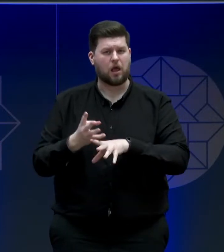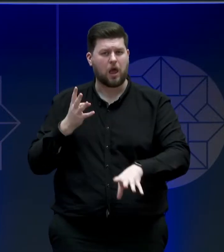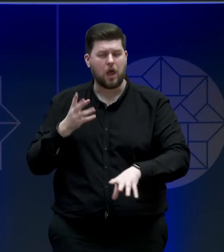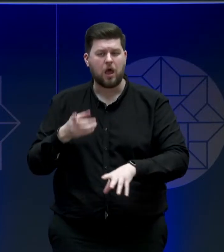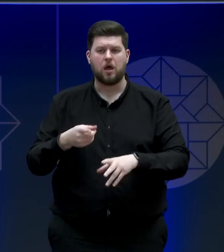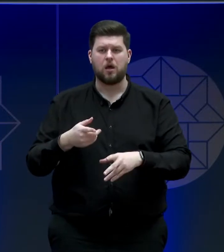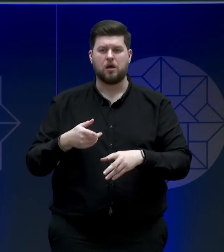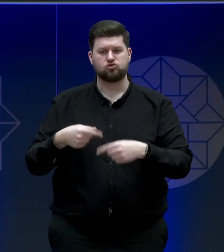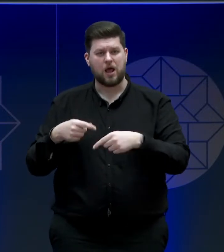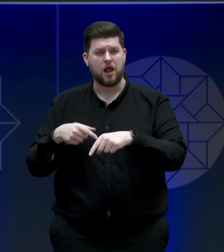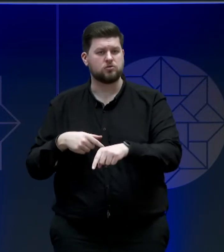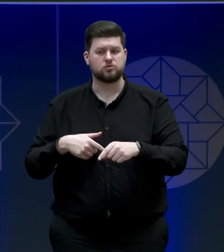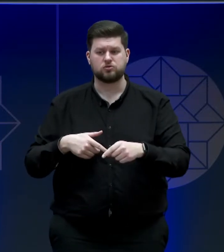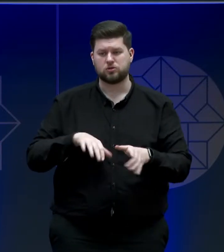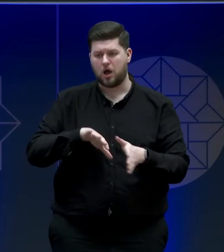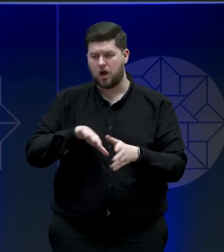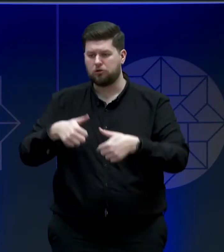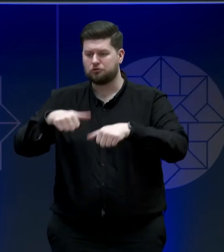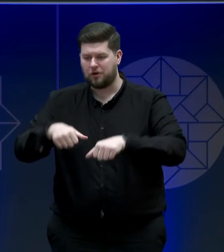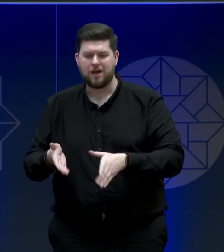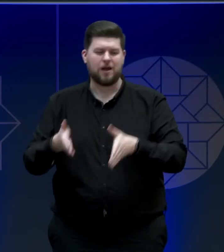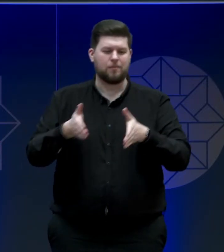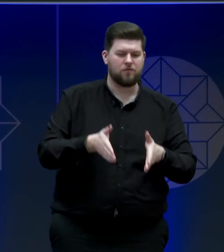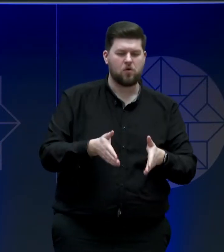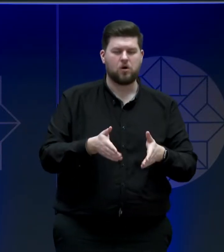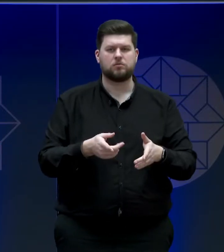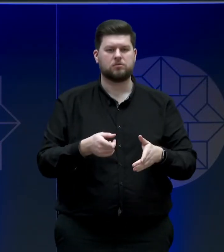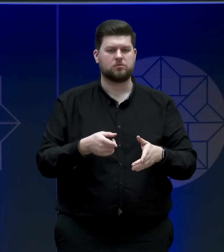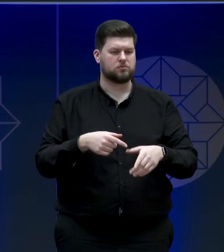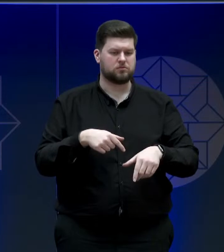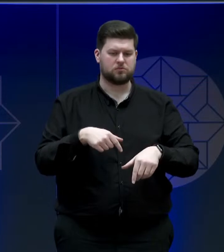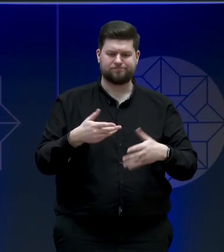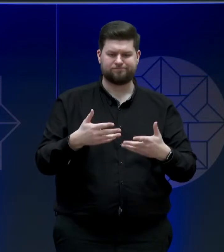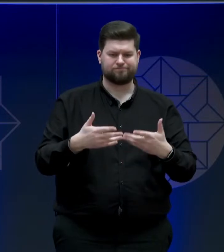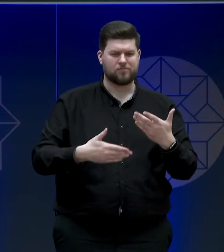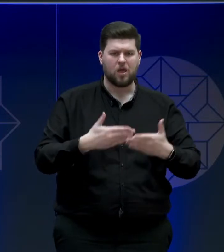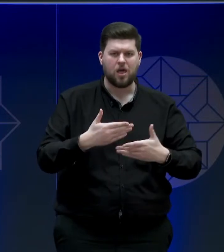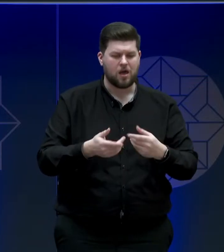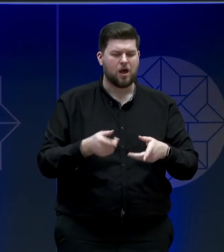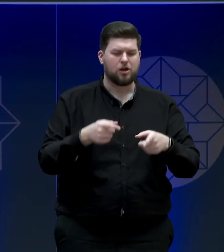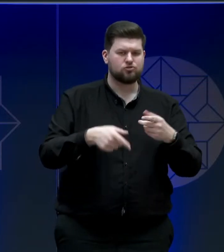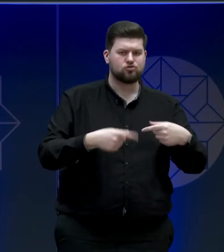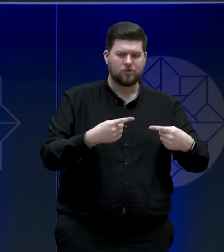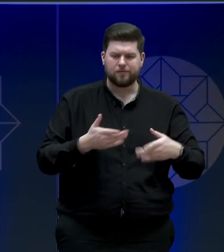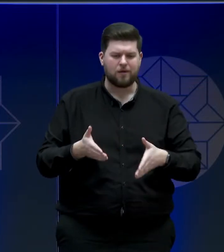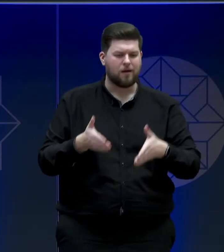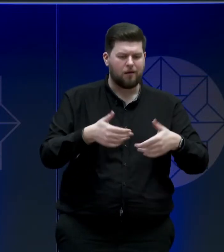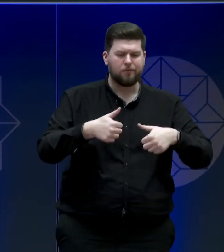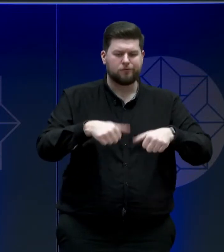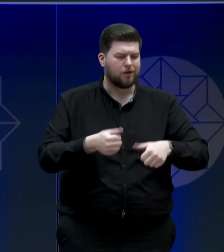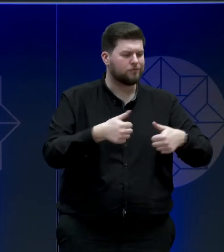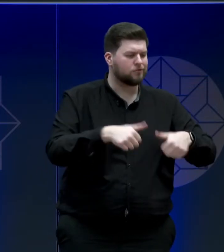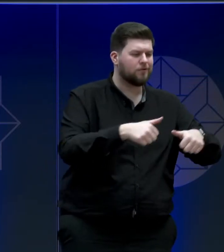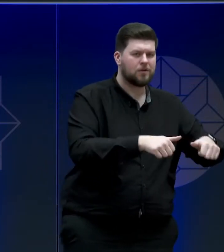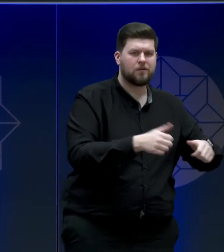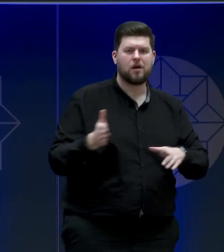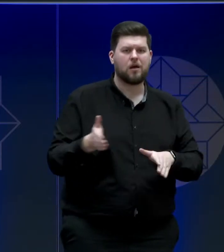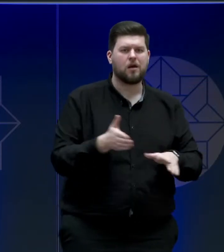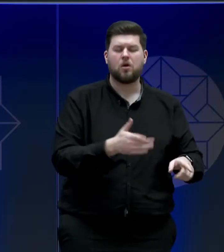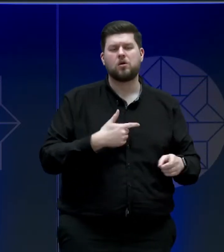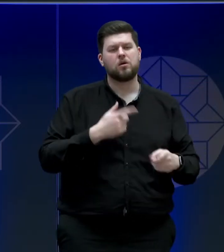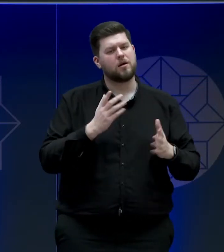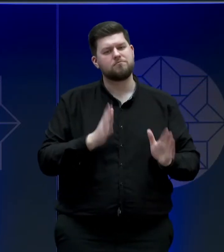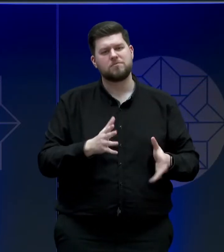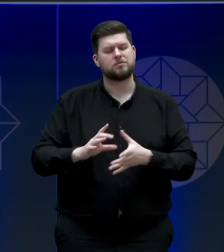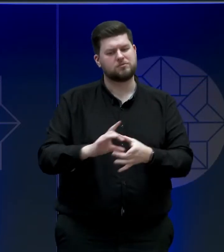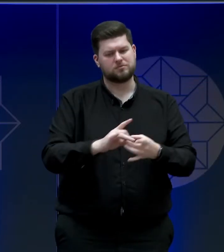discovery challenge by operating in compartments. We will solve them in collaboration. And I know there'll be an